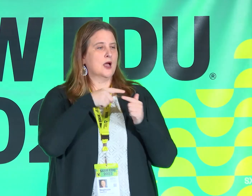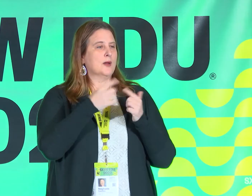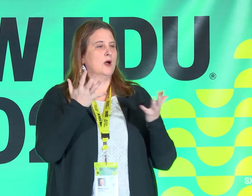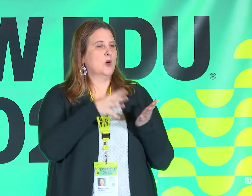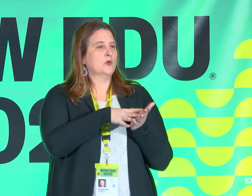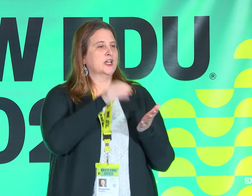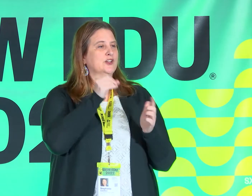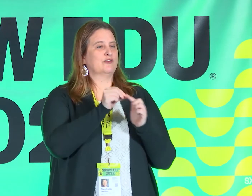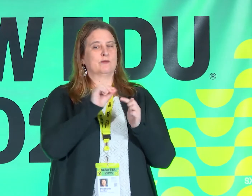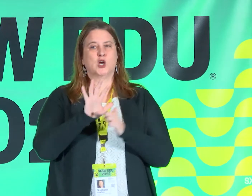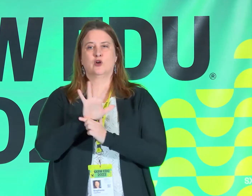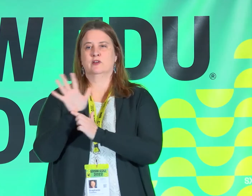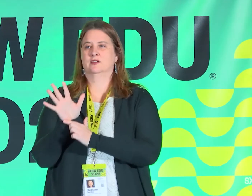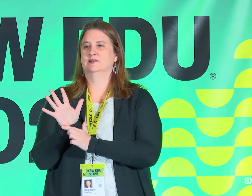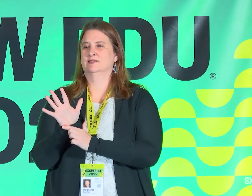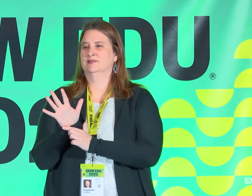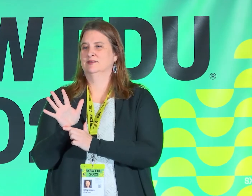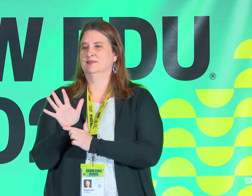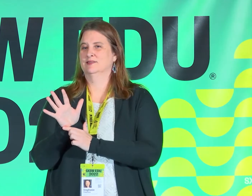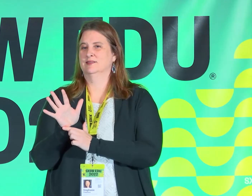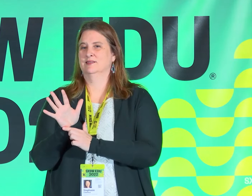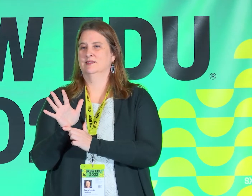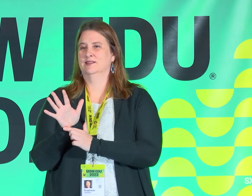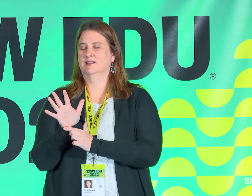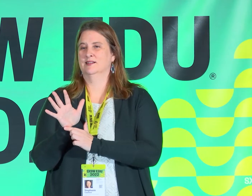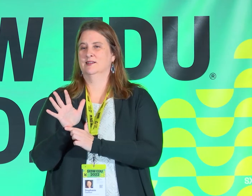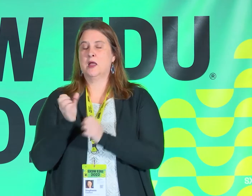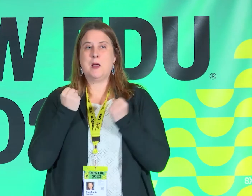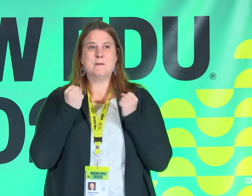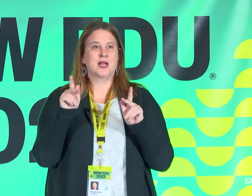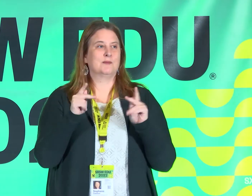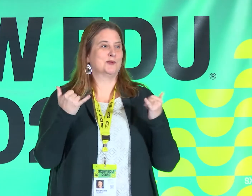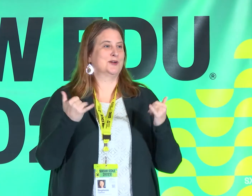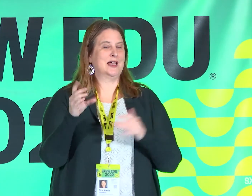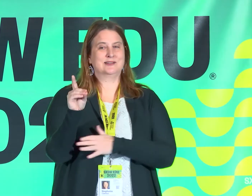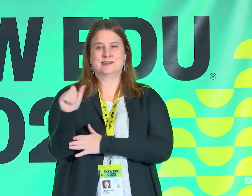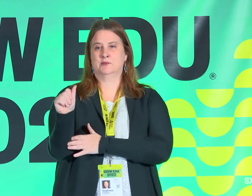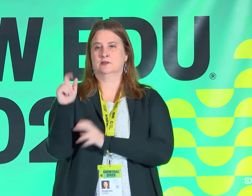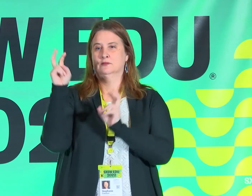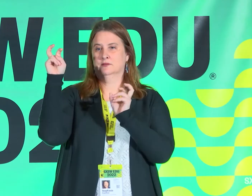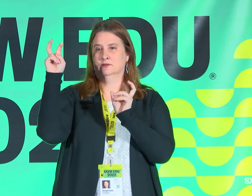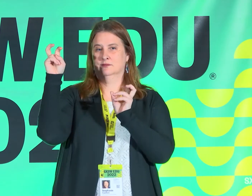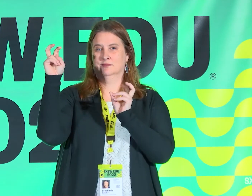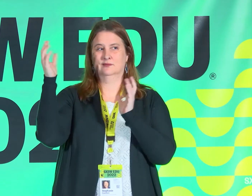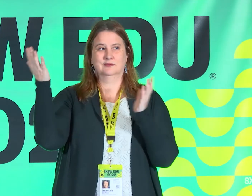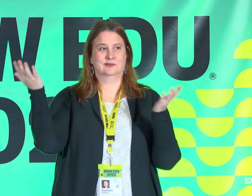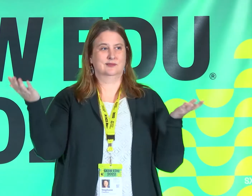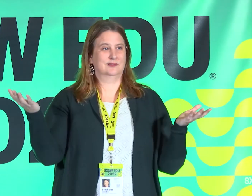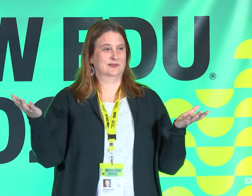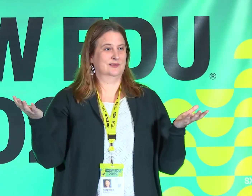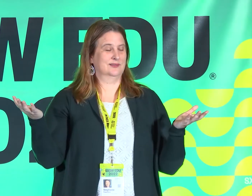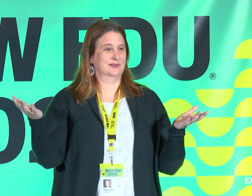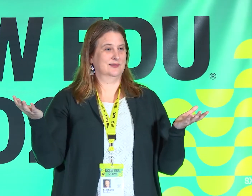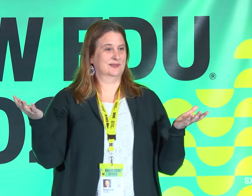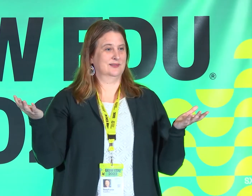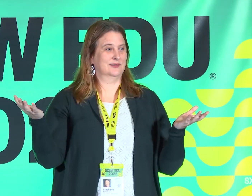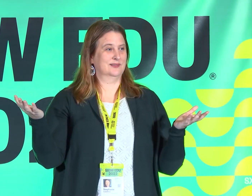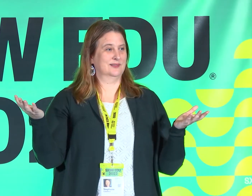incorporate this concept? Now, what have we learned from COVID? So many people with disabilities now, and I use air